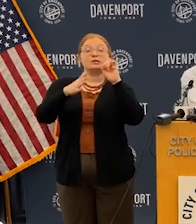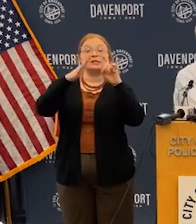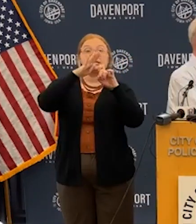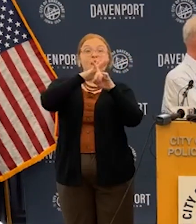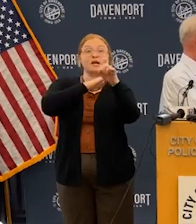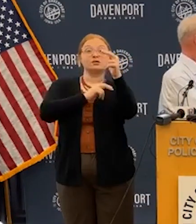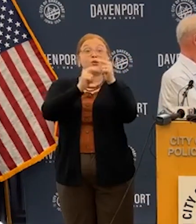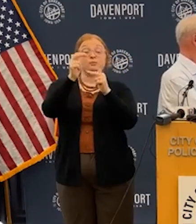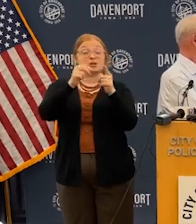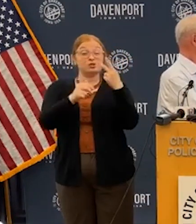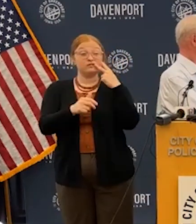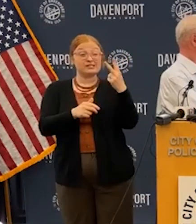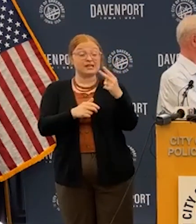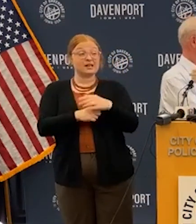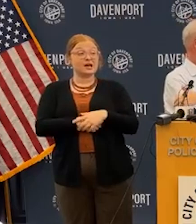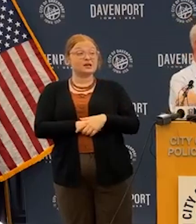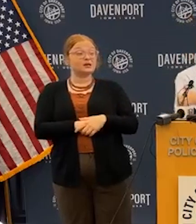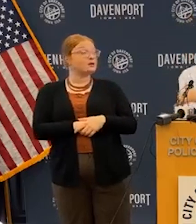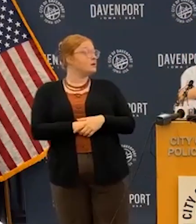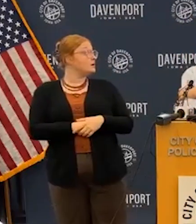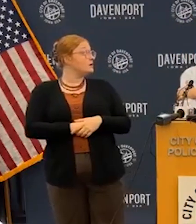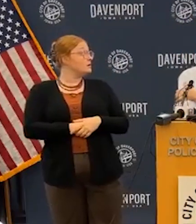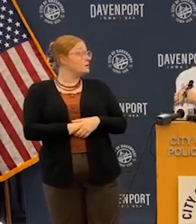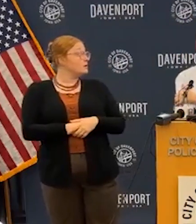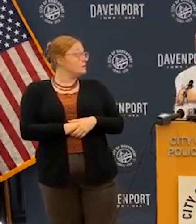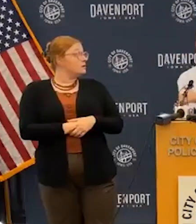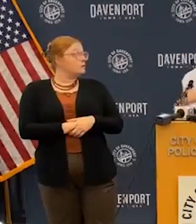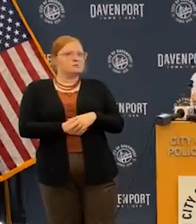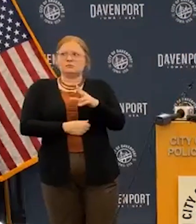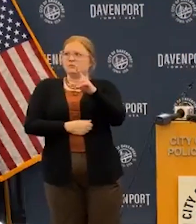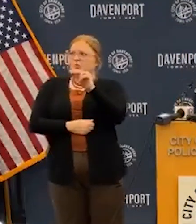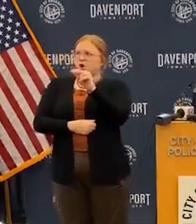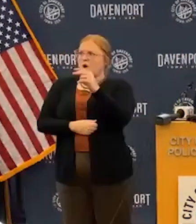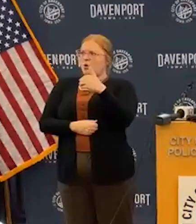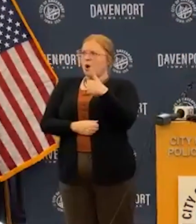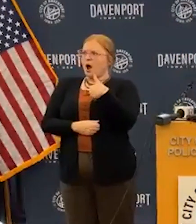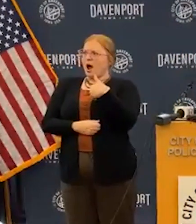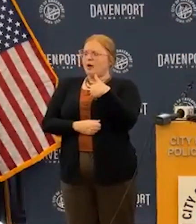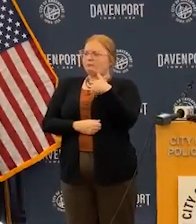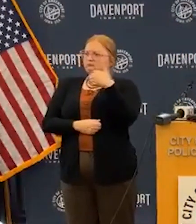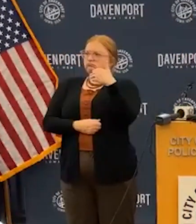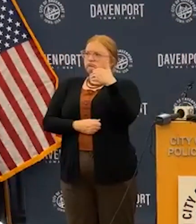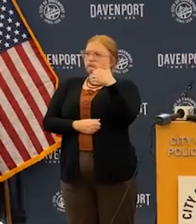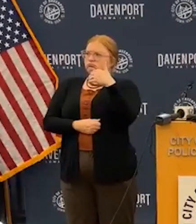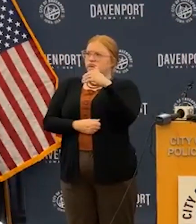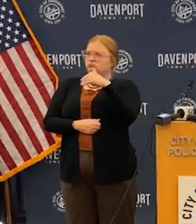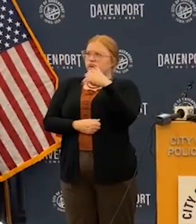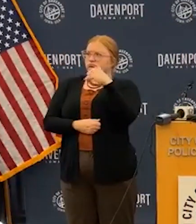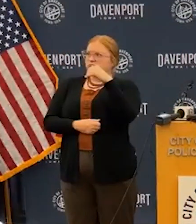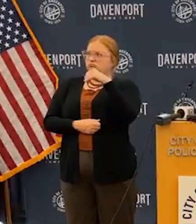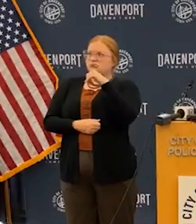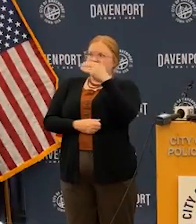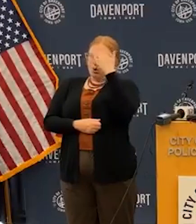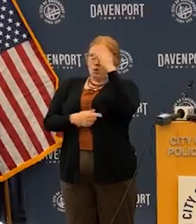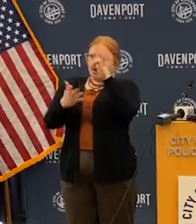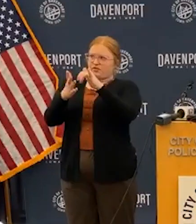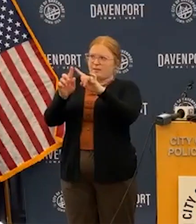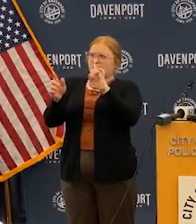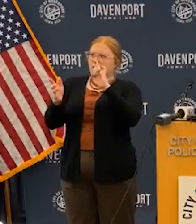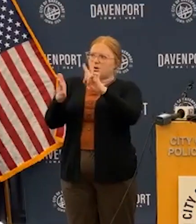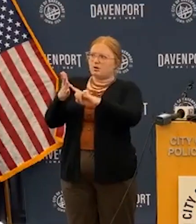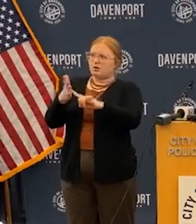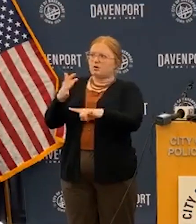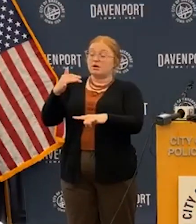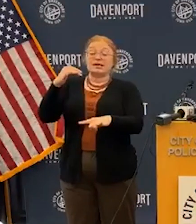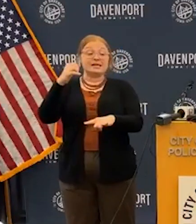No, I'm not aware, but I will look into that. We don't have that information, right? Yeah. We don't have that information. She was rescued out of the fourth